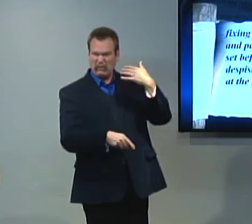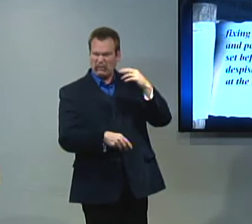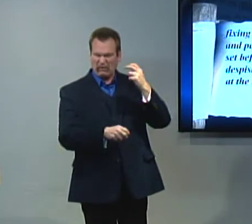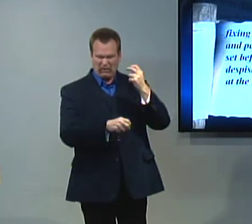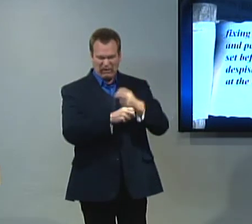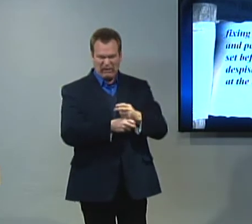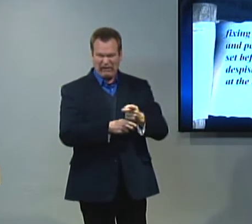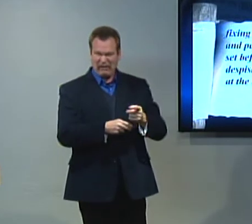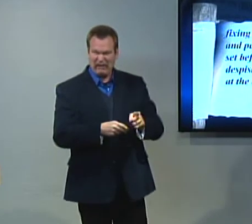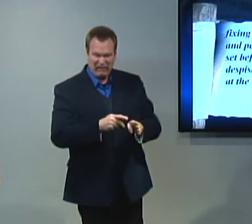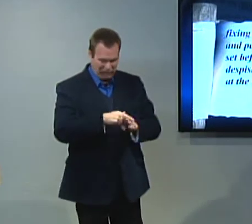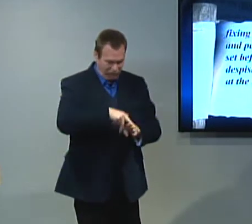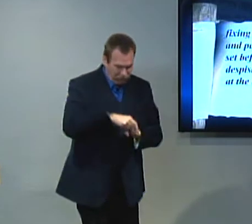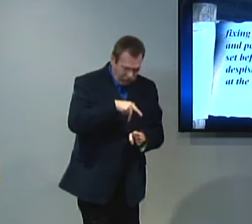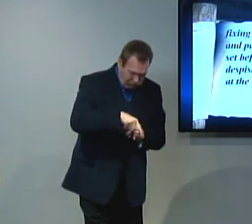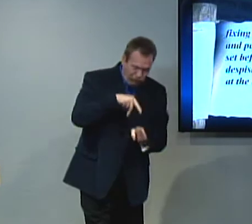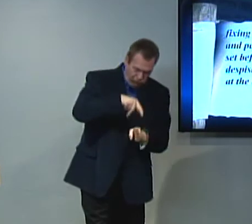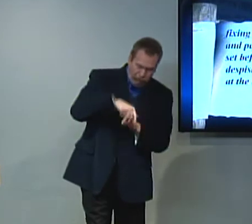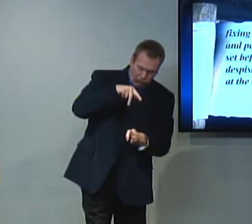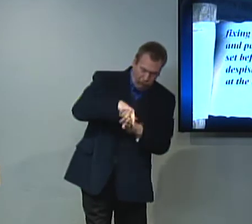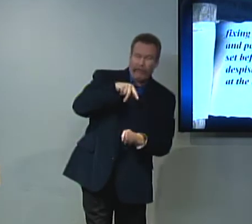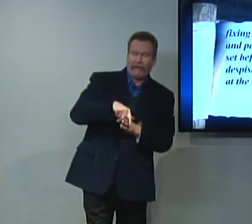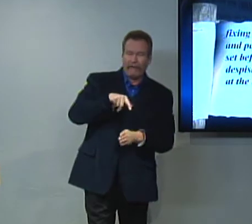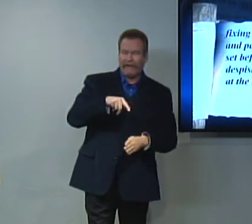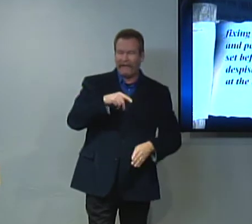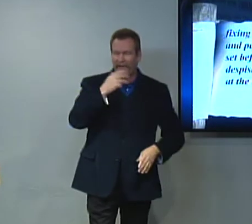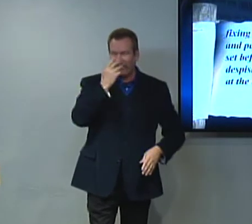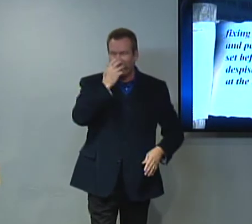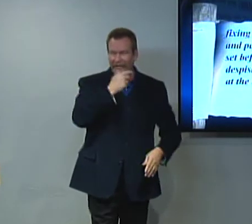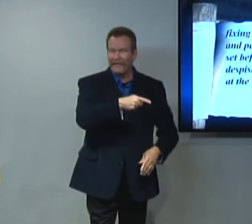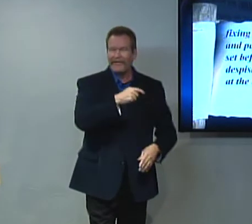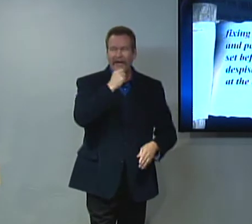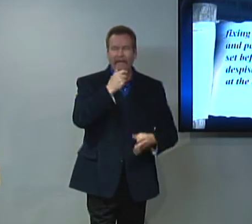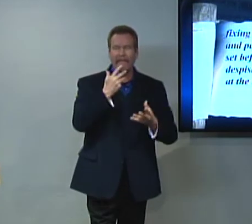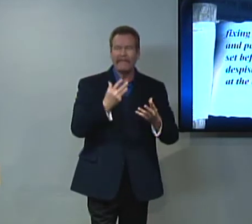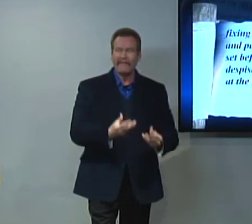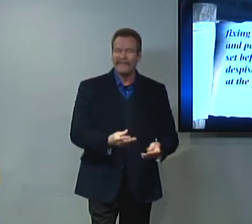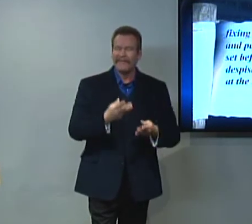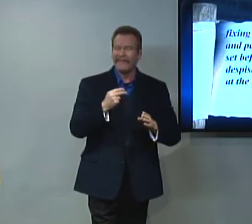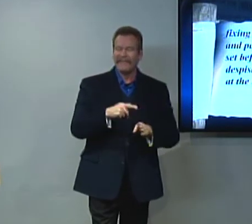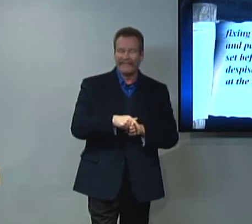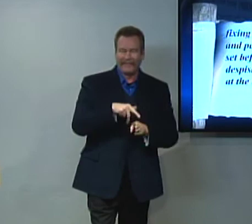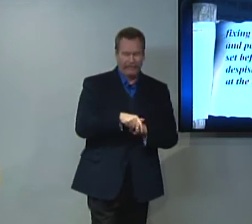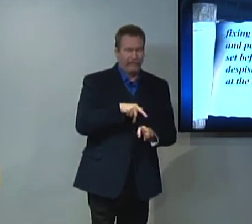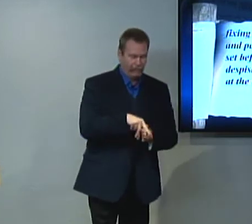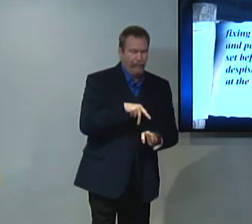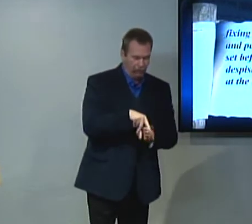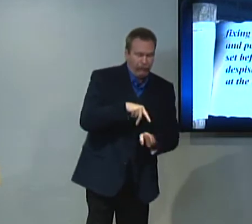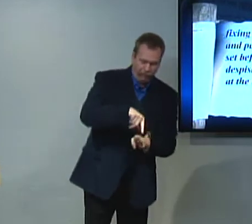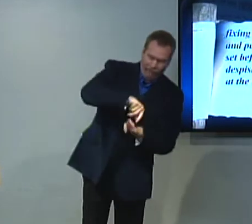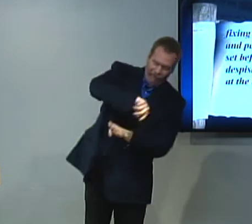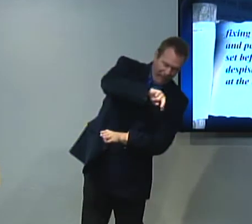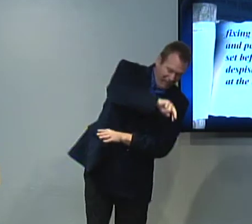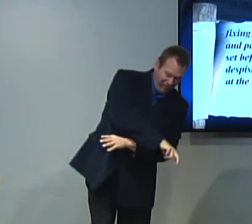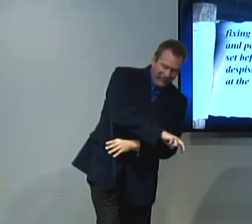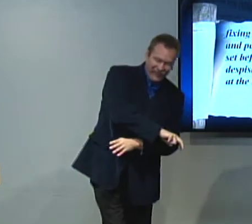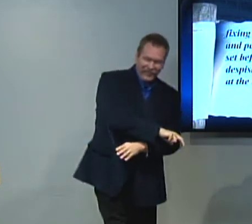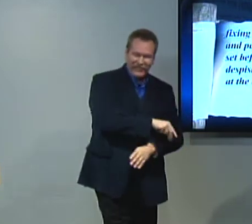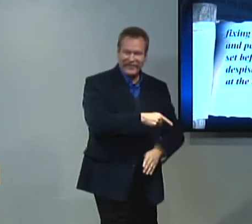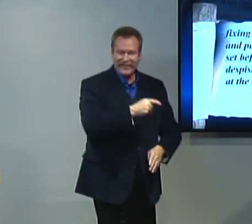Anyone ridden a donkey? It's very challenging to ride them. They often buck quite a bit when a person tries to ride them, tries to